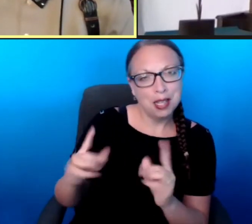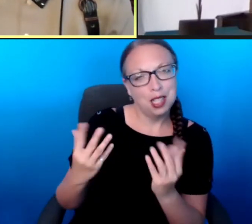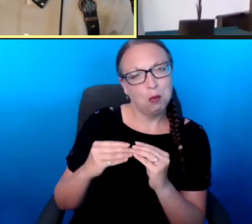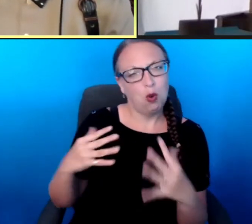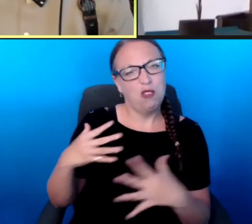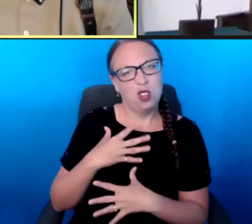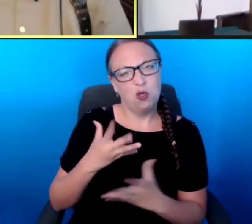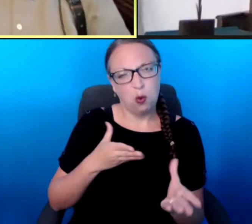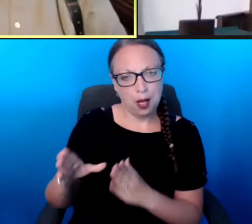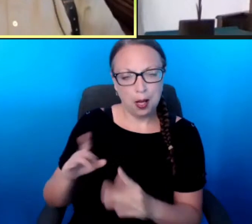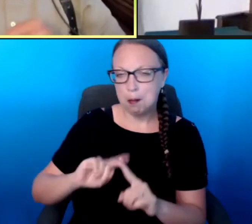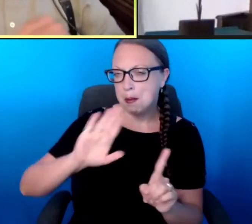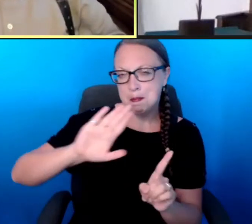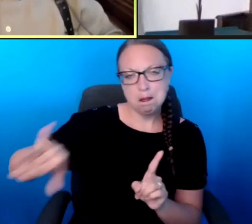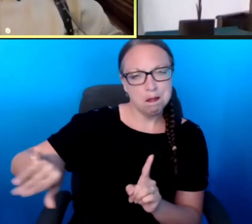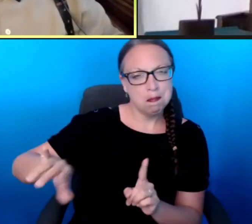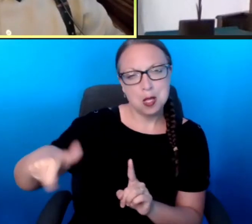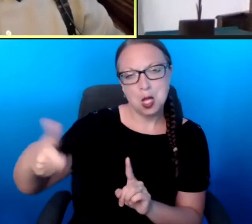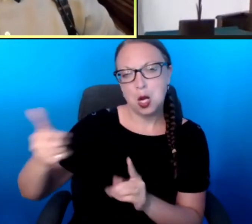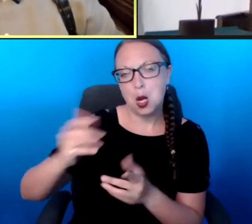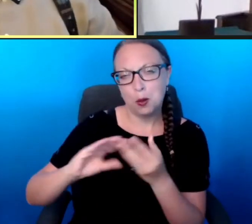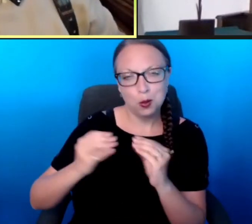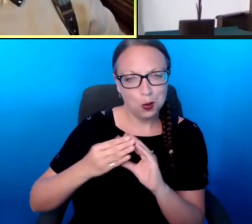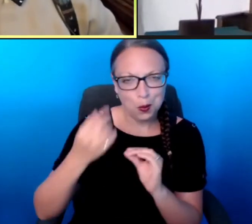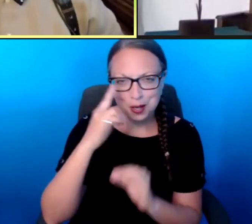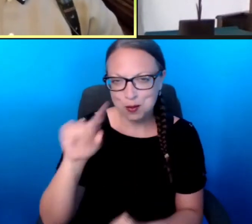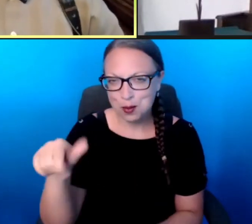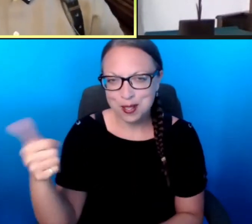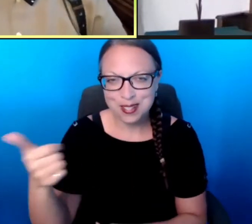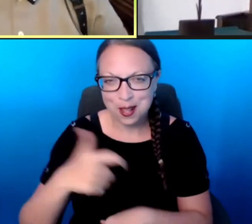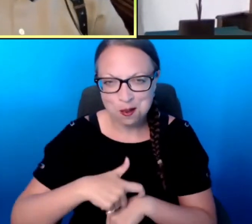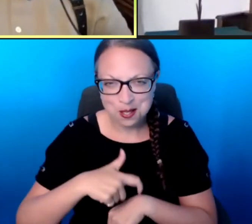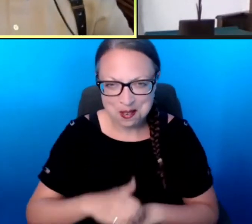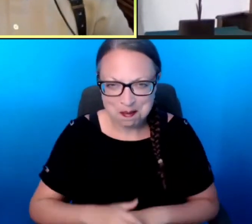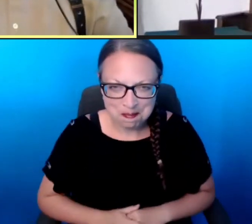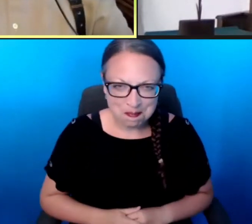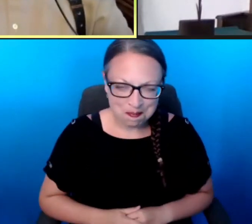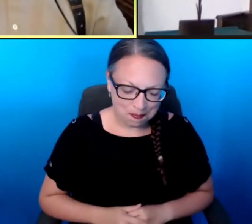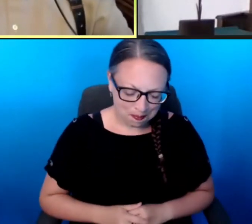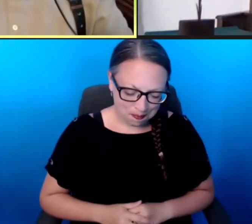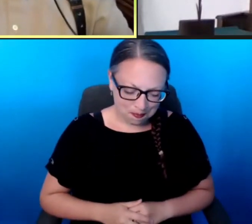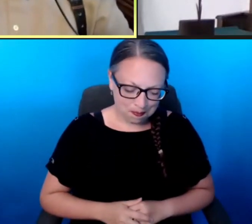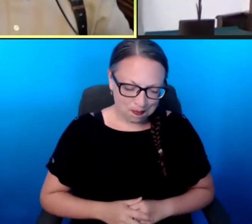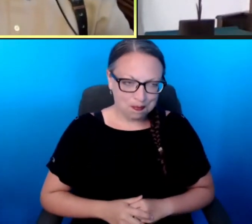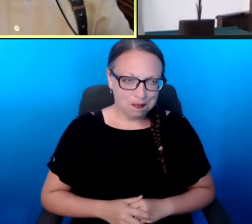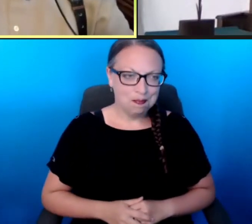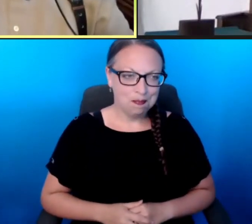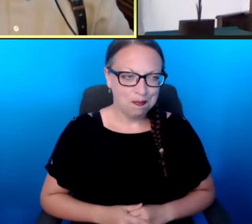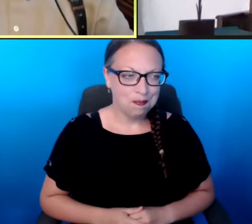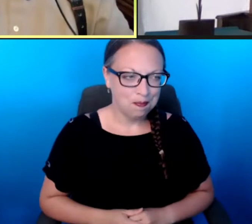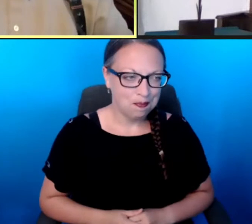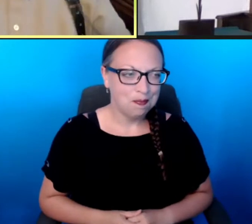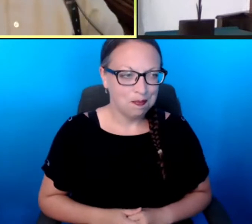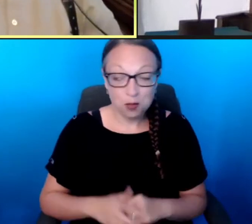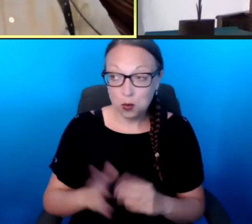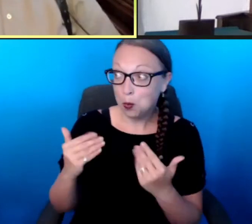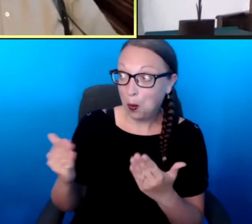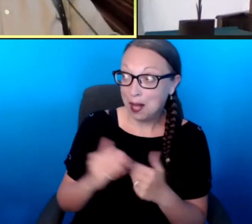some other time. Okay, we will do that. So, yeah? Go ahead.